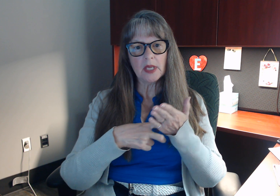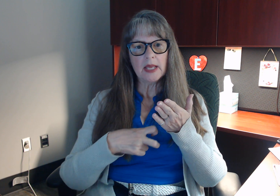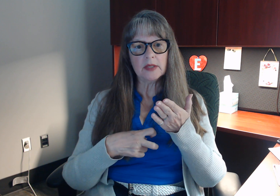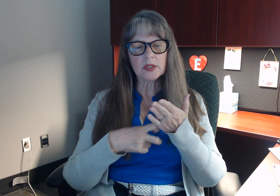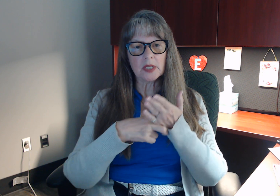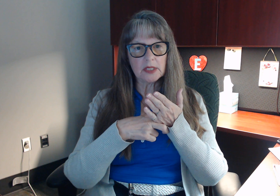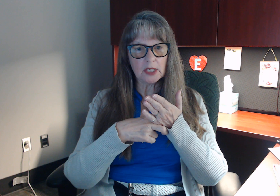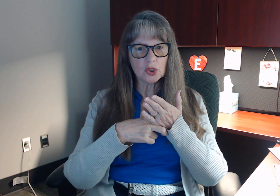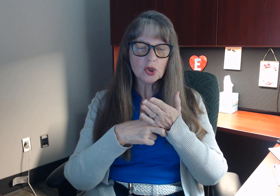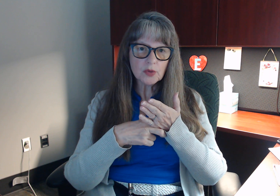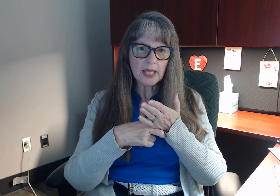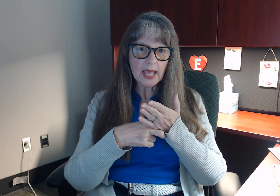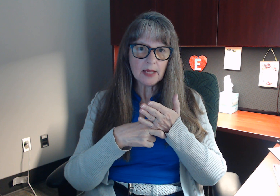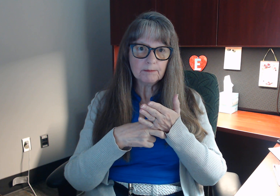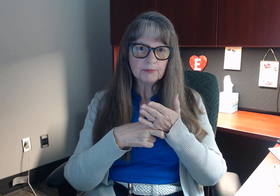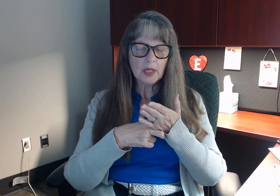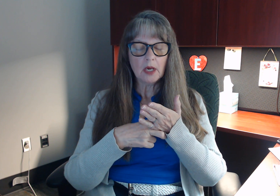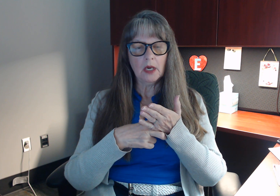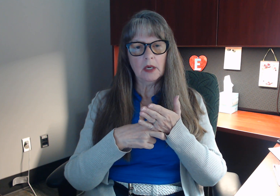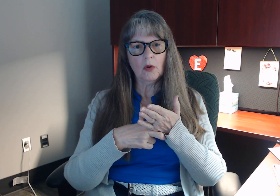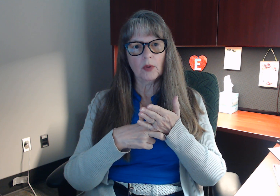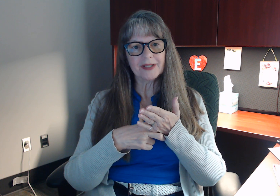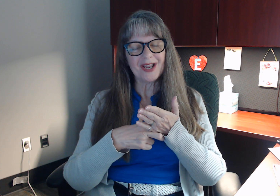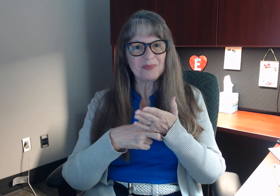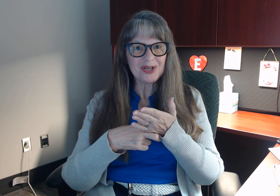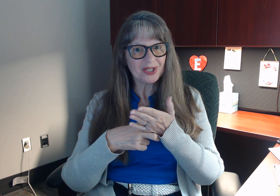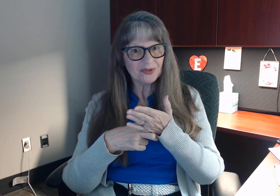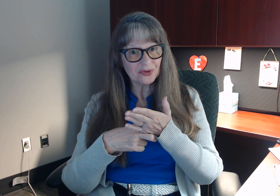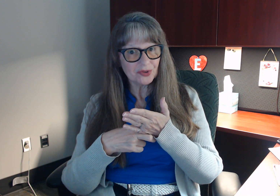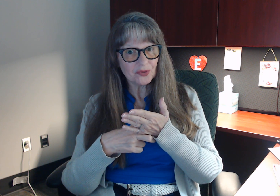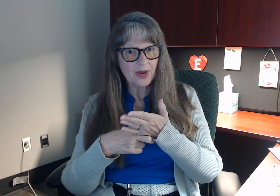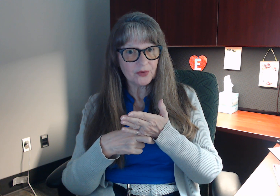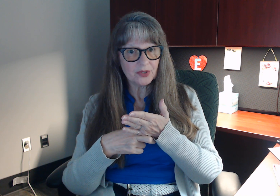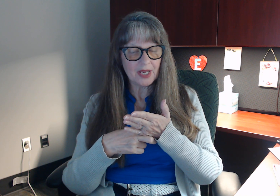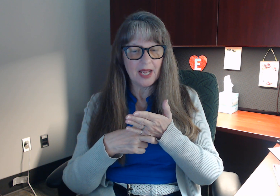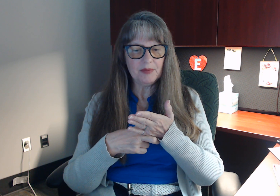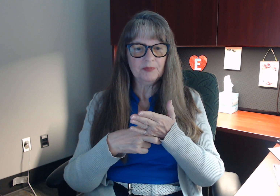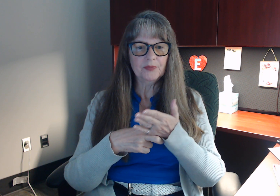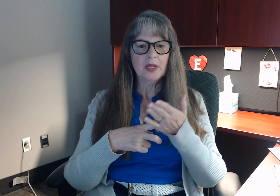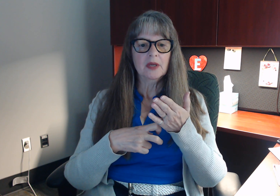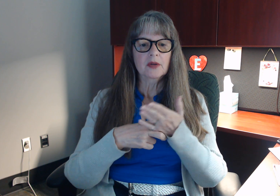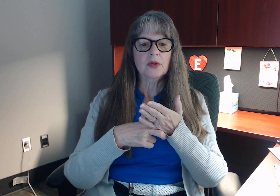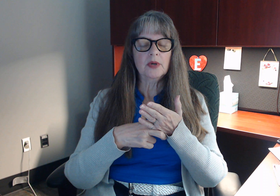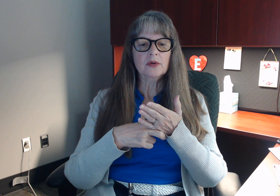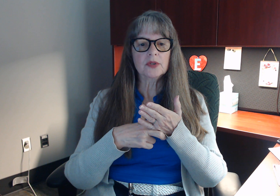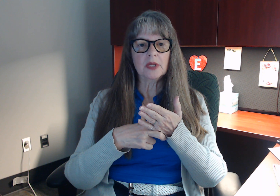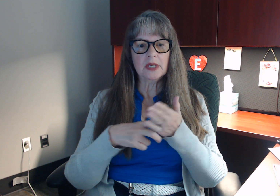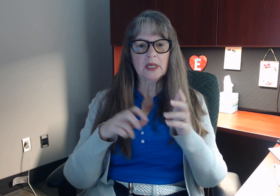this is the ticket to the game. Or airplane ticket that you're going to travel to the game. So here's a ticket,